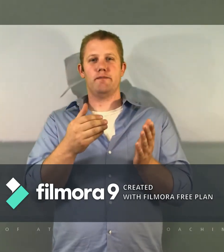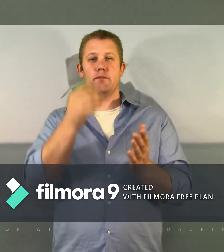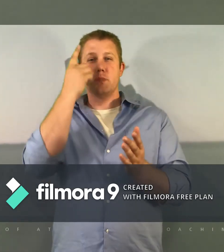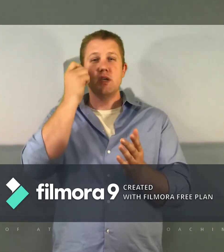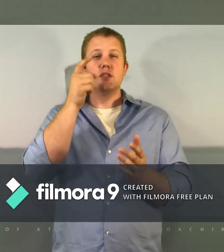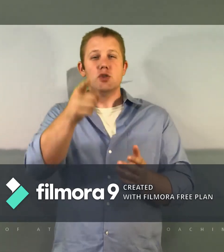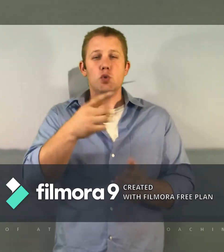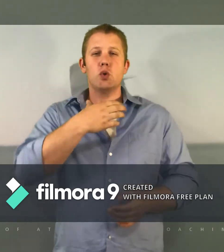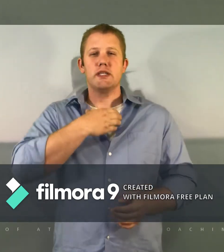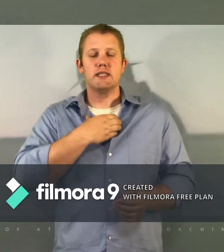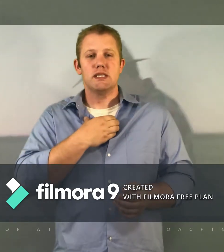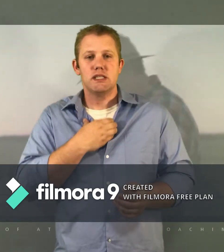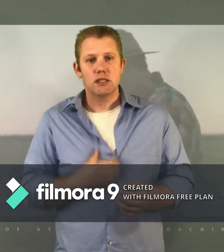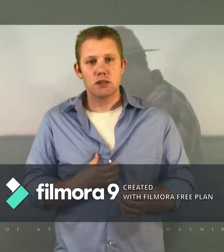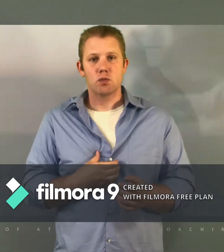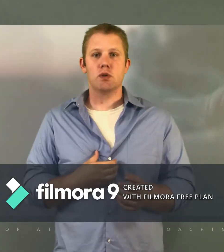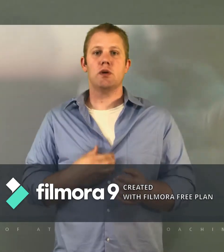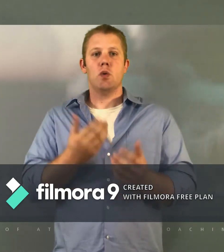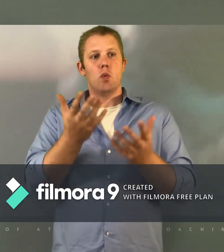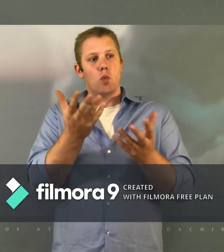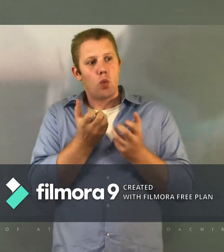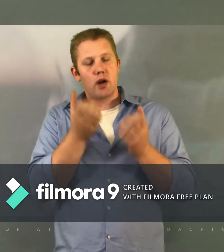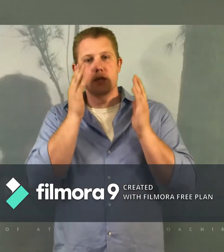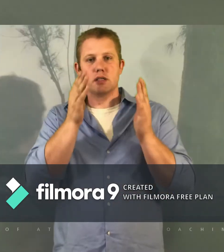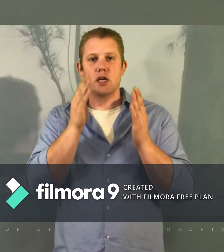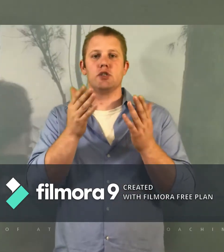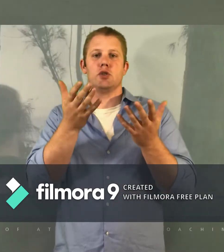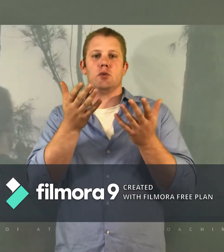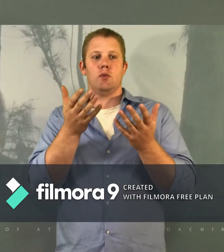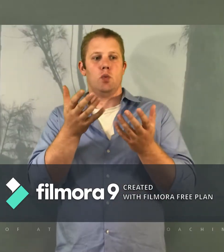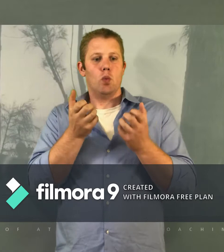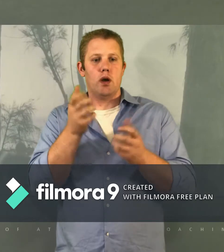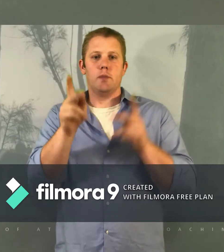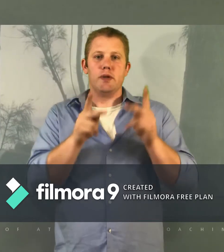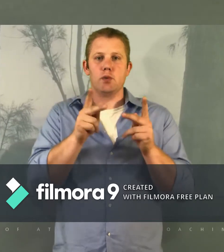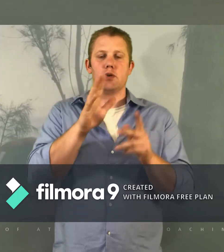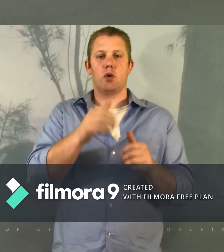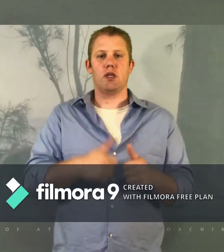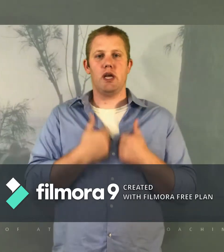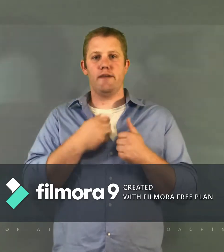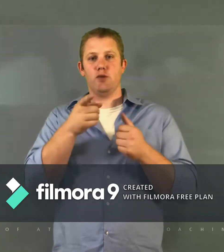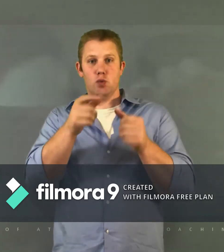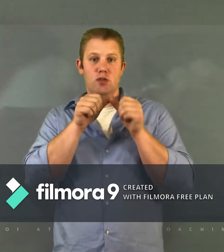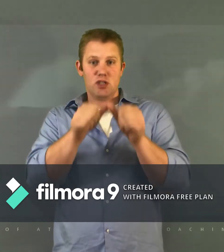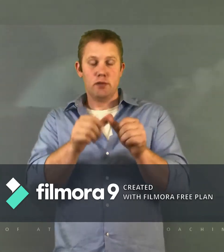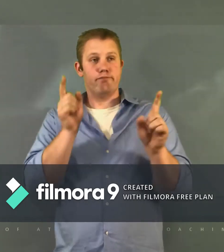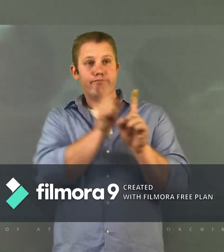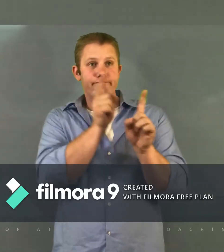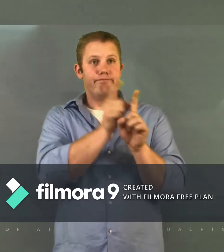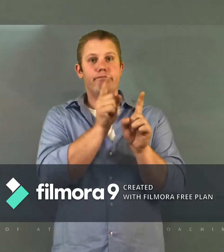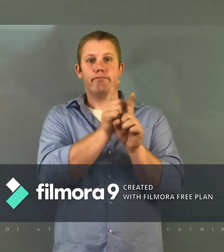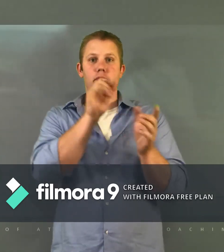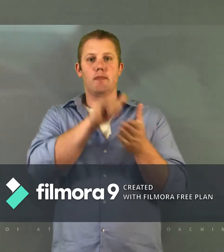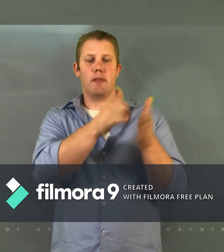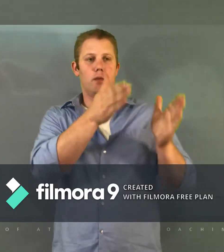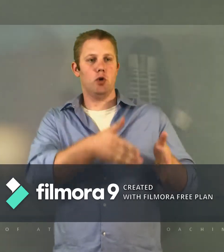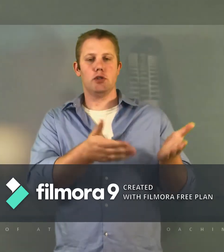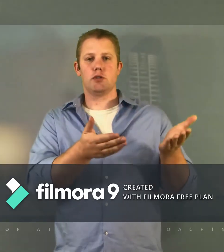could possibly send you. And because you're so desperate to have people around you and in your life, you continue